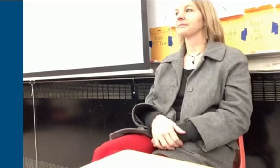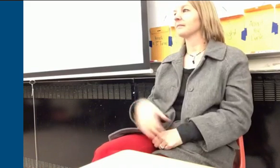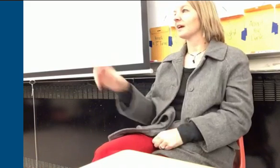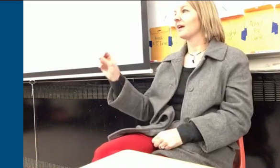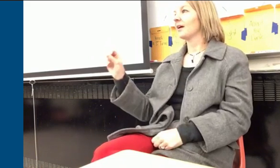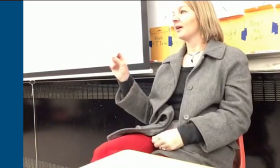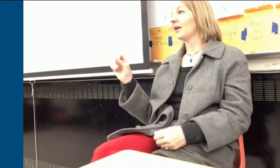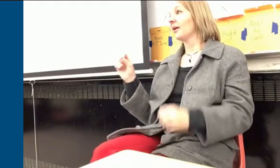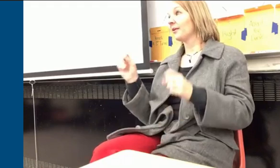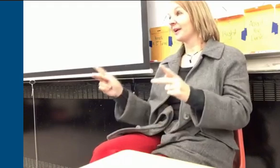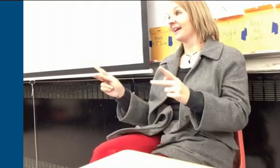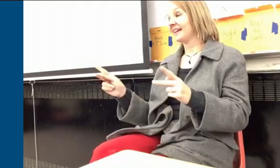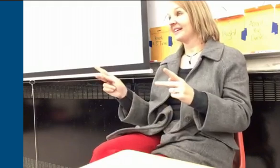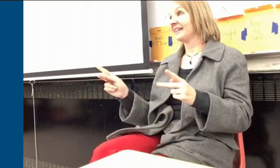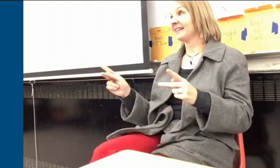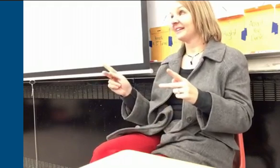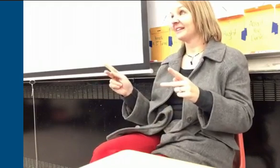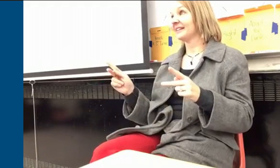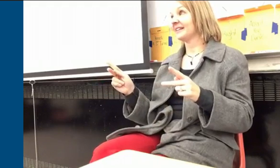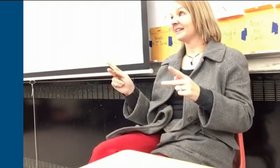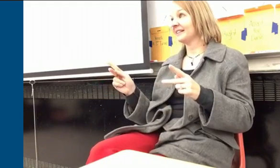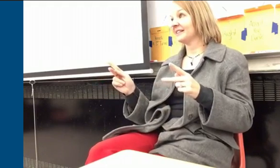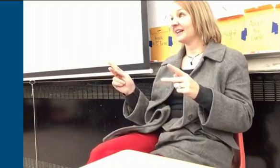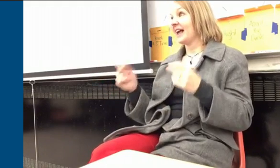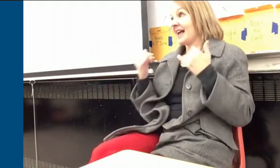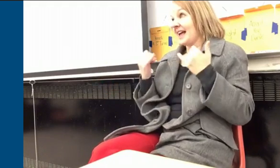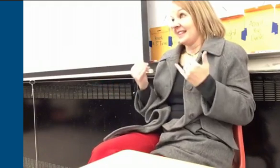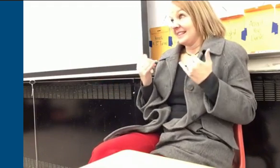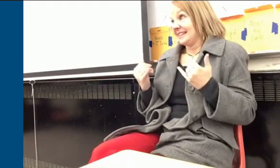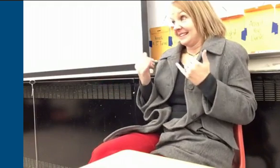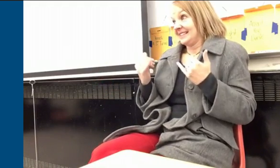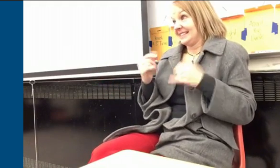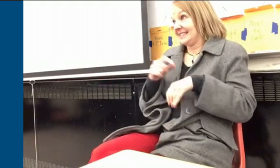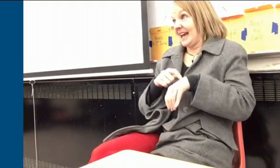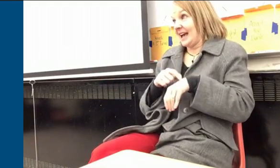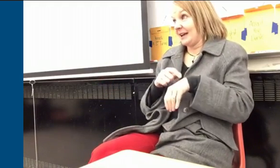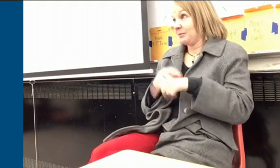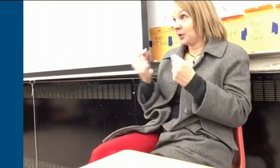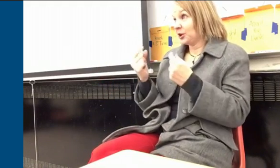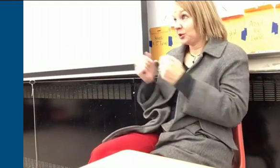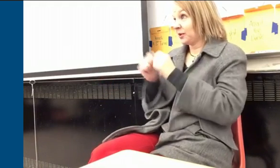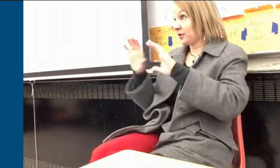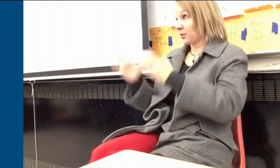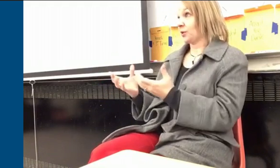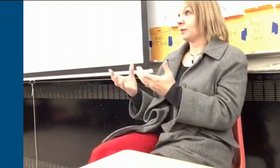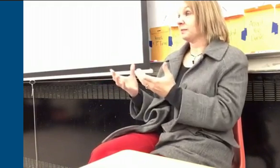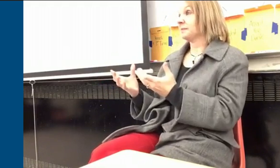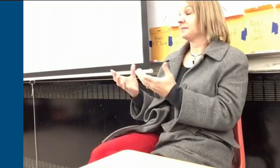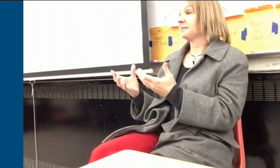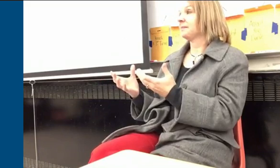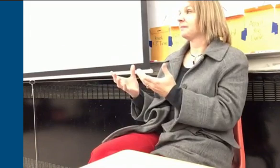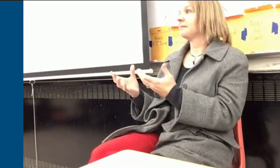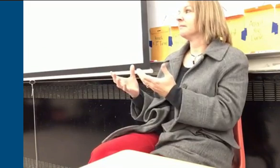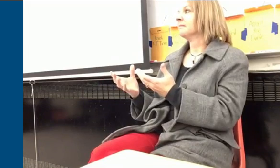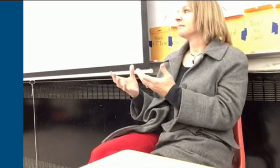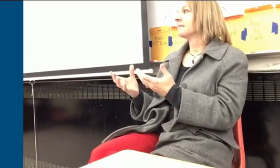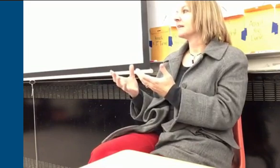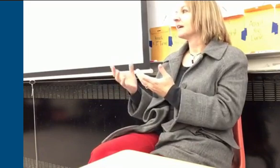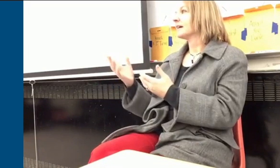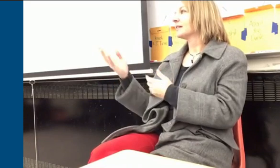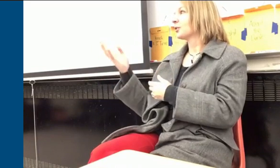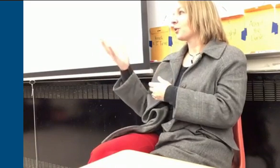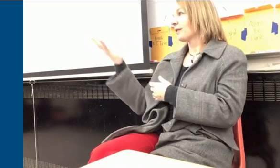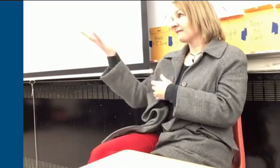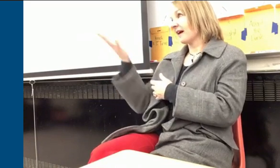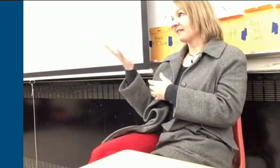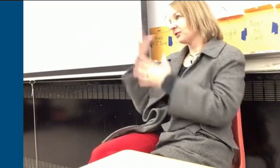All right. Okay. At this time, here's what you're going to do with your group. Okay? You are going to